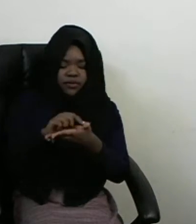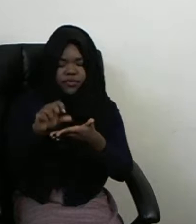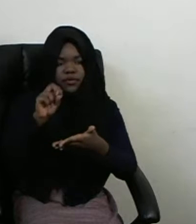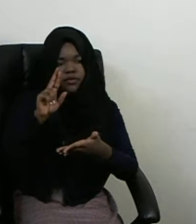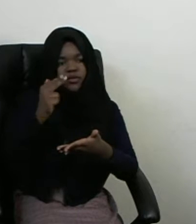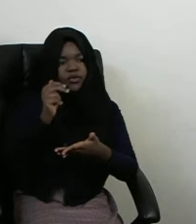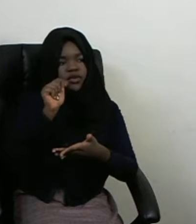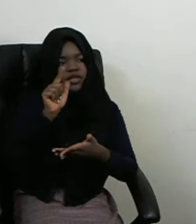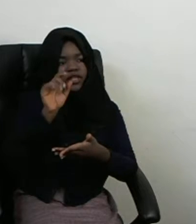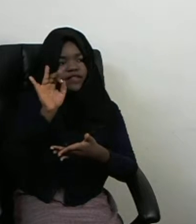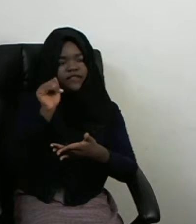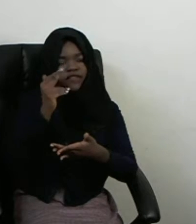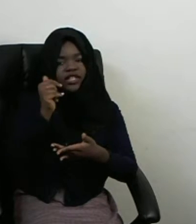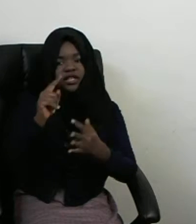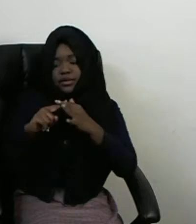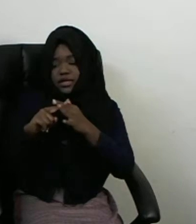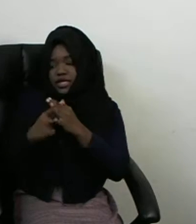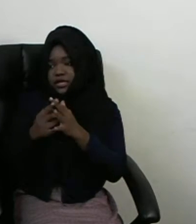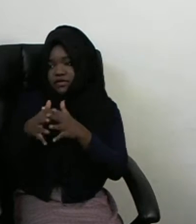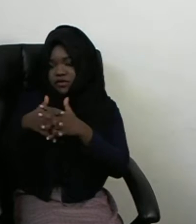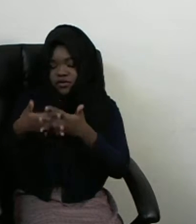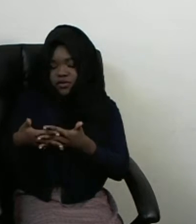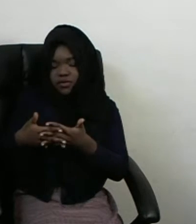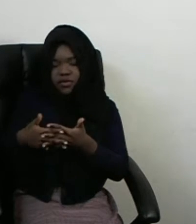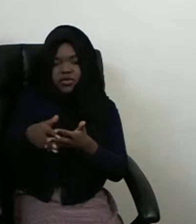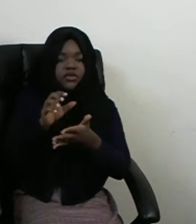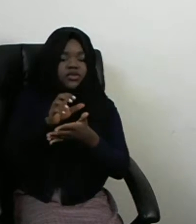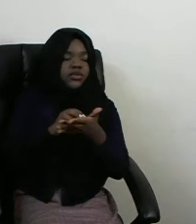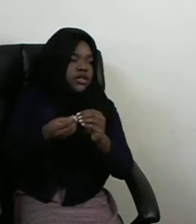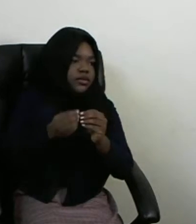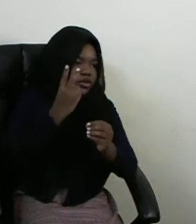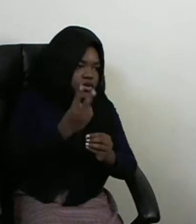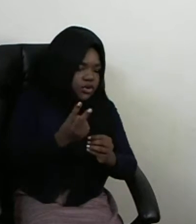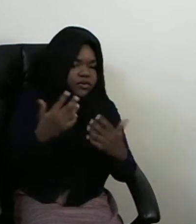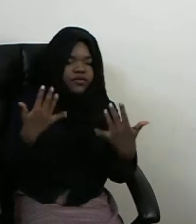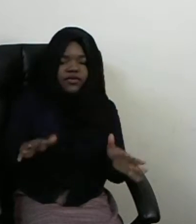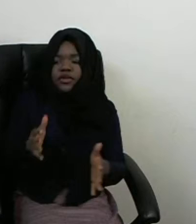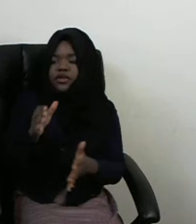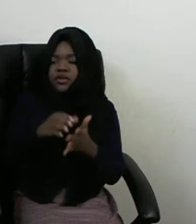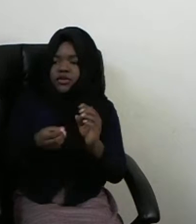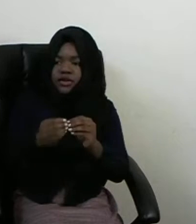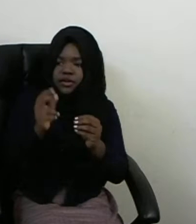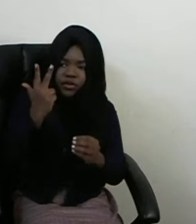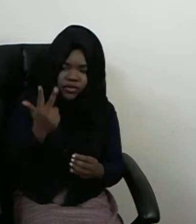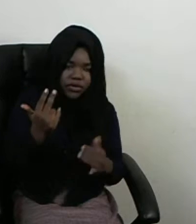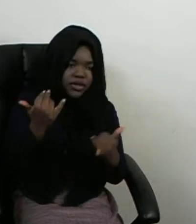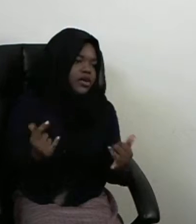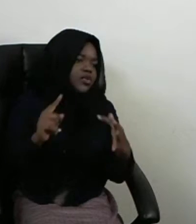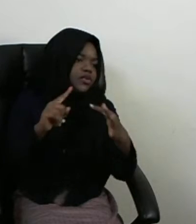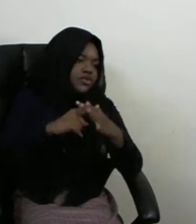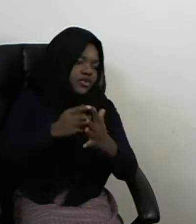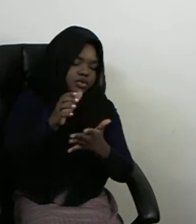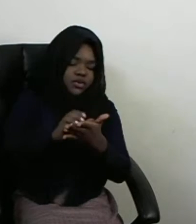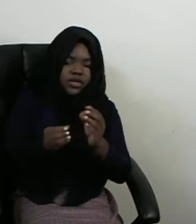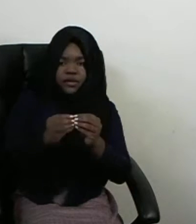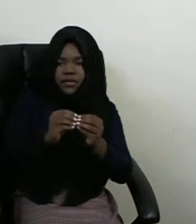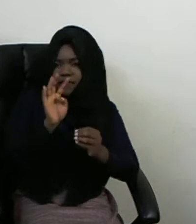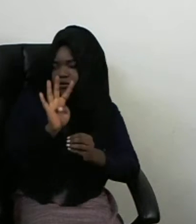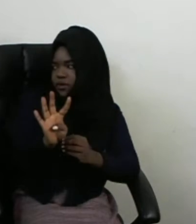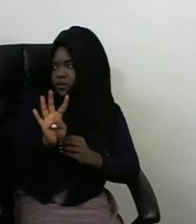Al-Fatiha, the beginning of the Quran, Surah number 2, number 3, and now we are in Surah number 4, which